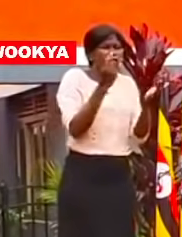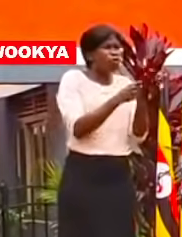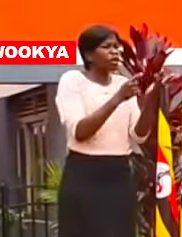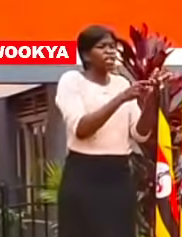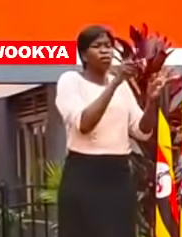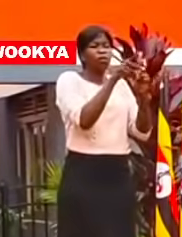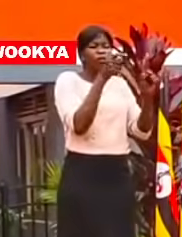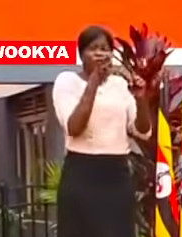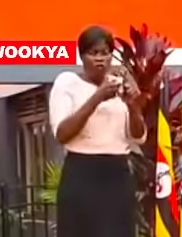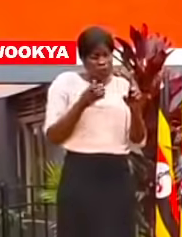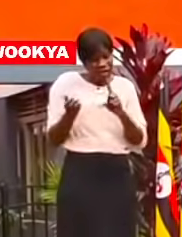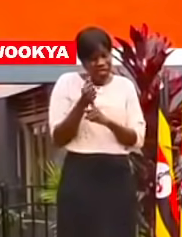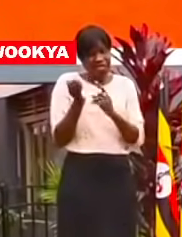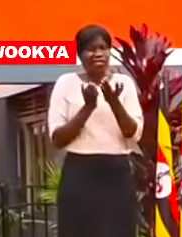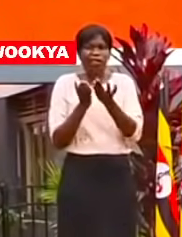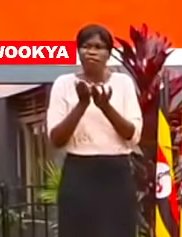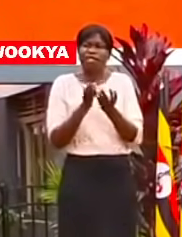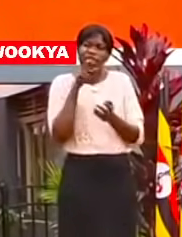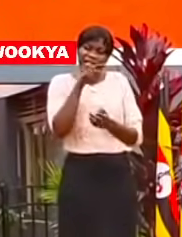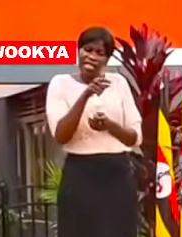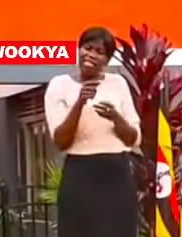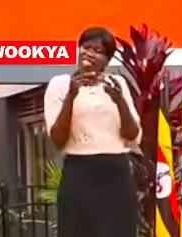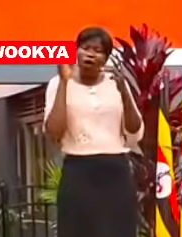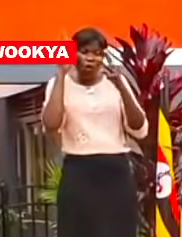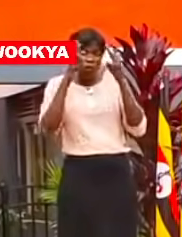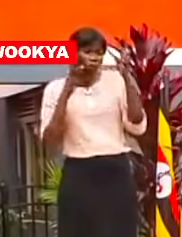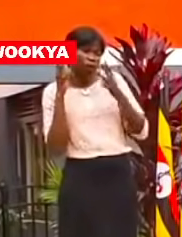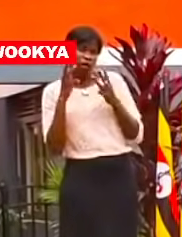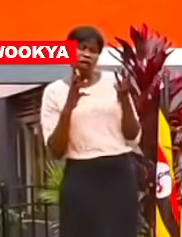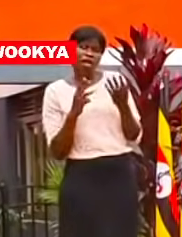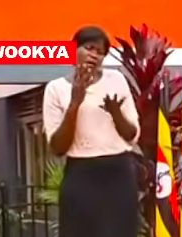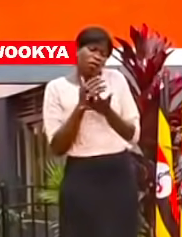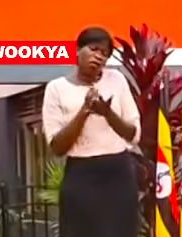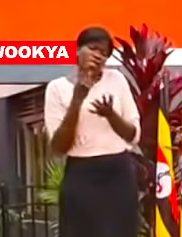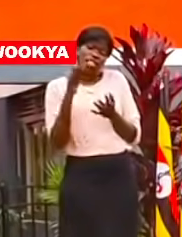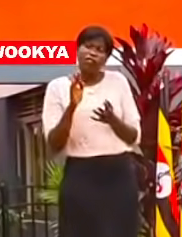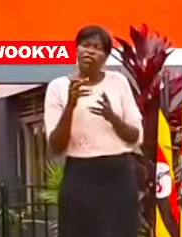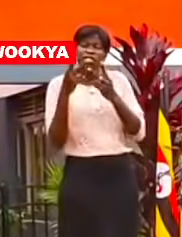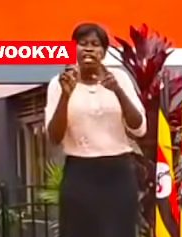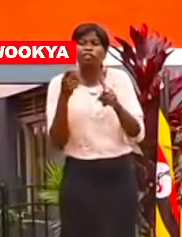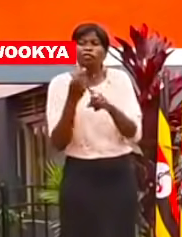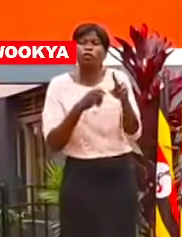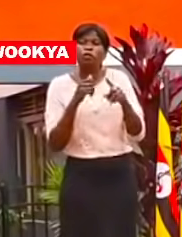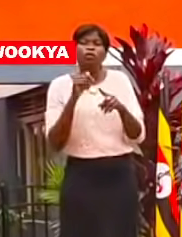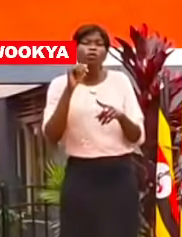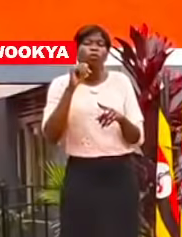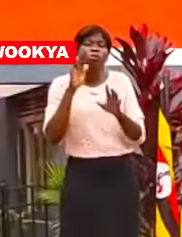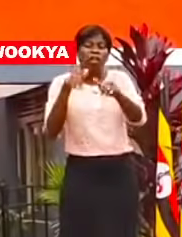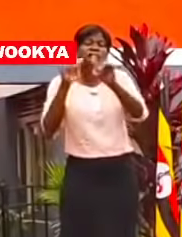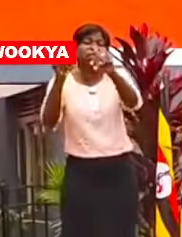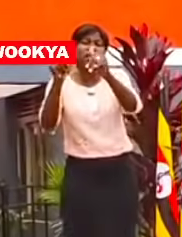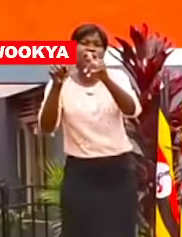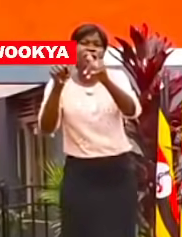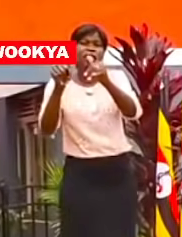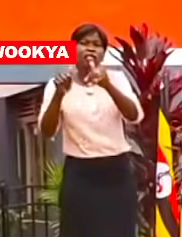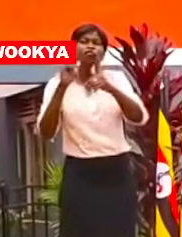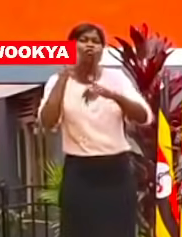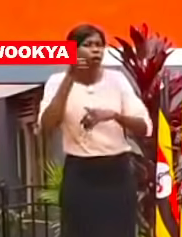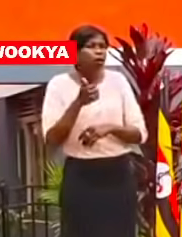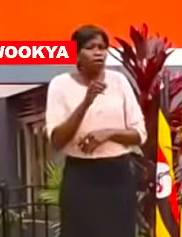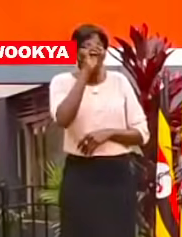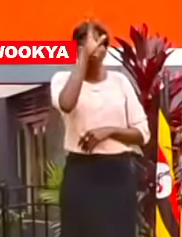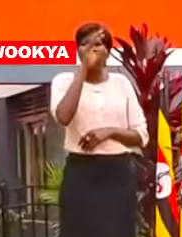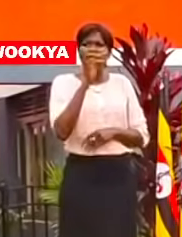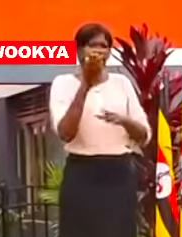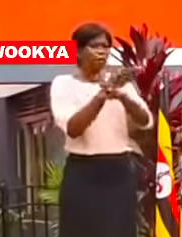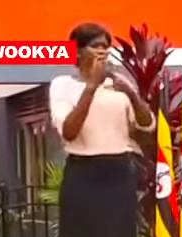services. Because once it begins with Parliament, and that's our worry, once it begins with Parliament, tomorrow You're going to hear Ministry of Health saying, for anyone to access a